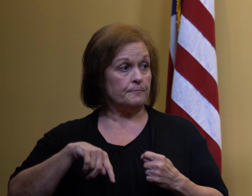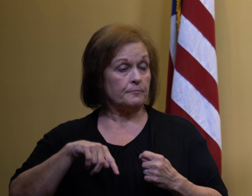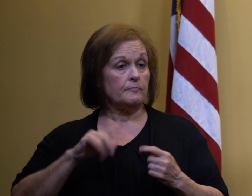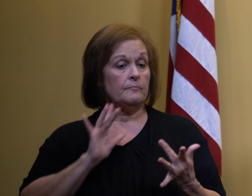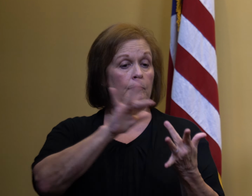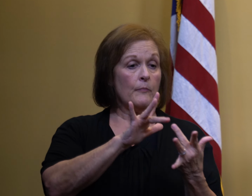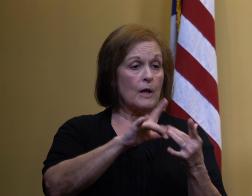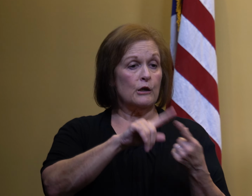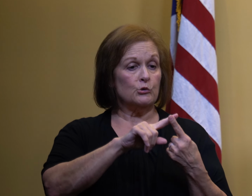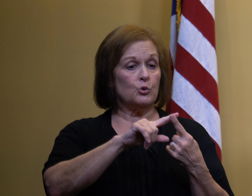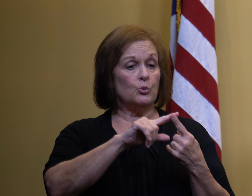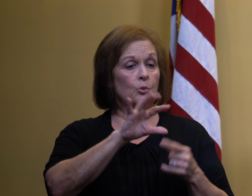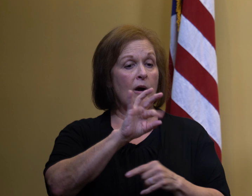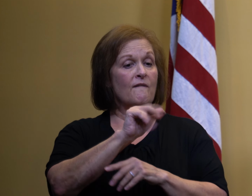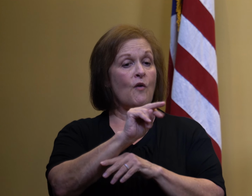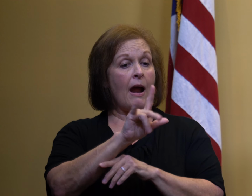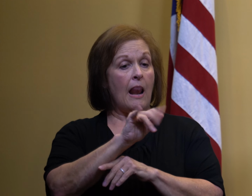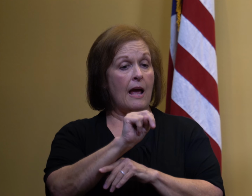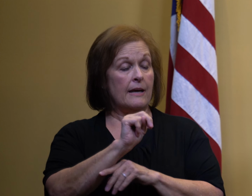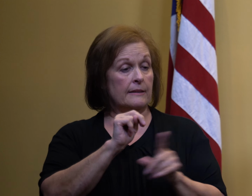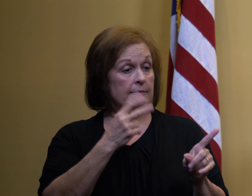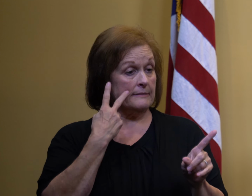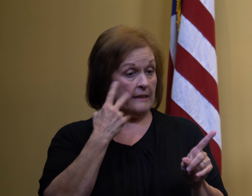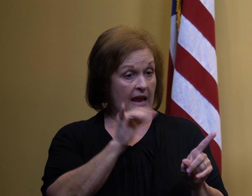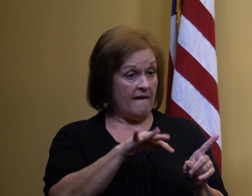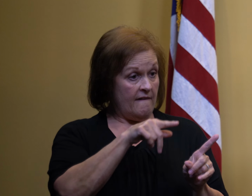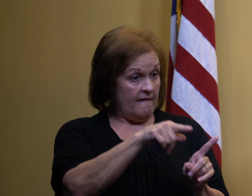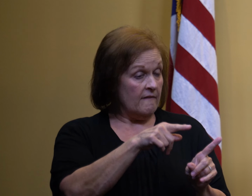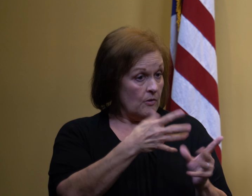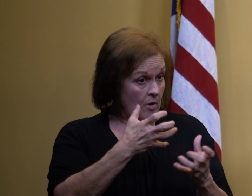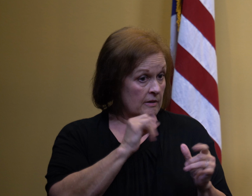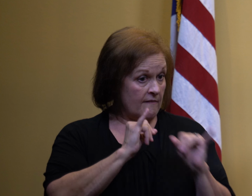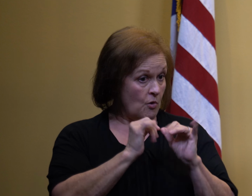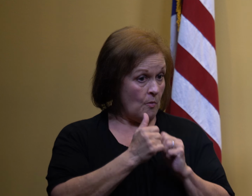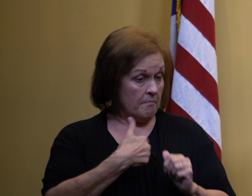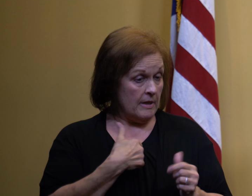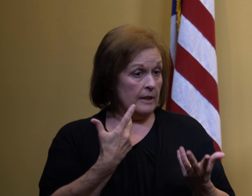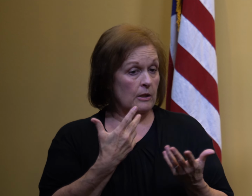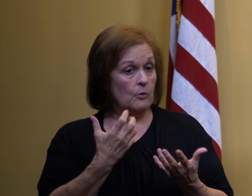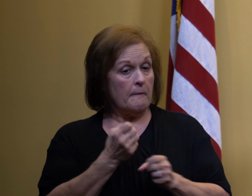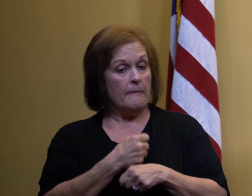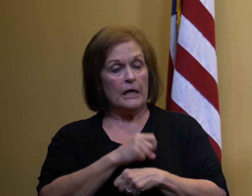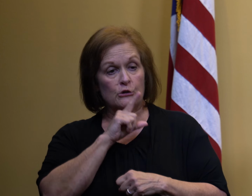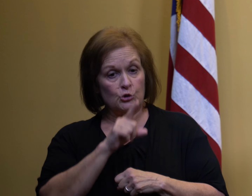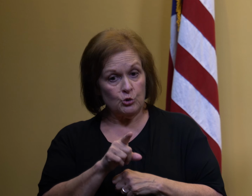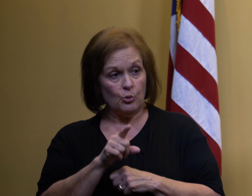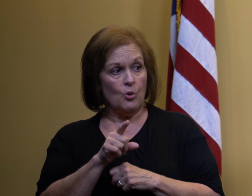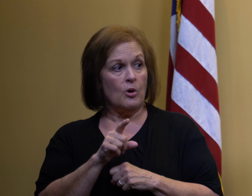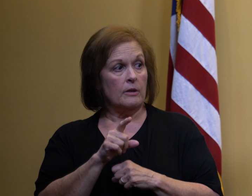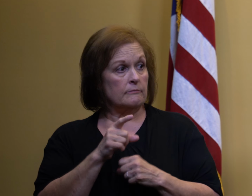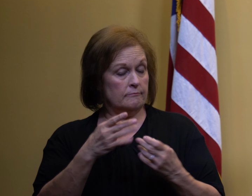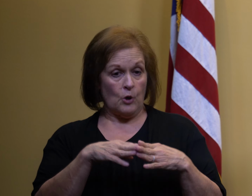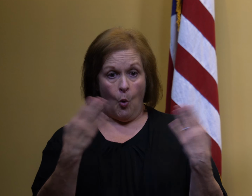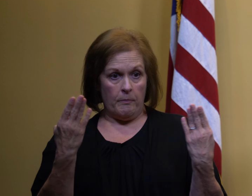Mr. Franklin to determine if he is interested in being interviewed, making sure that, you know, it will be an